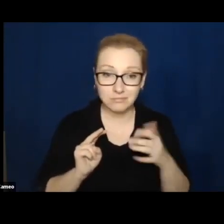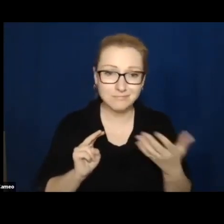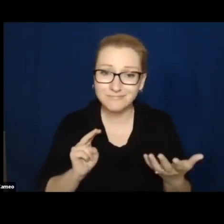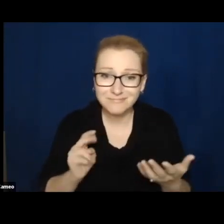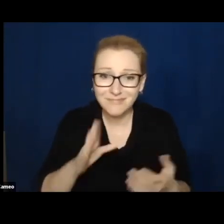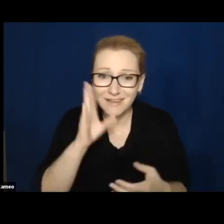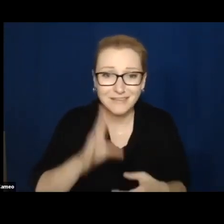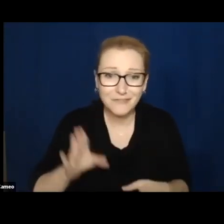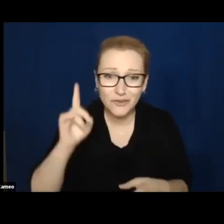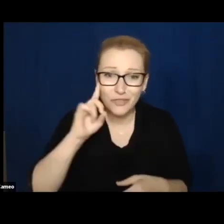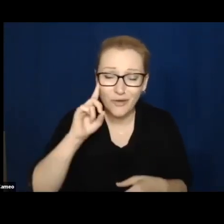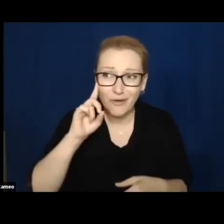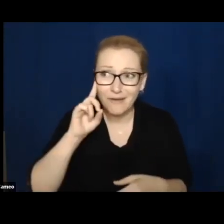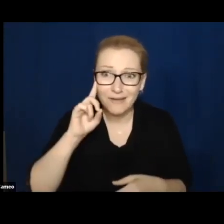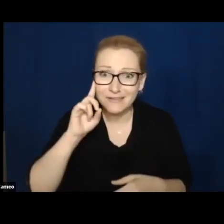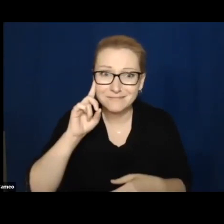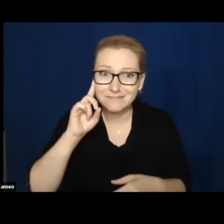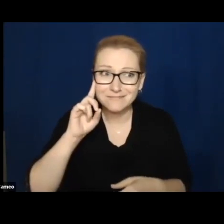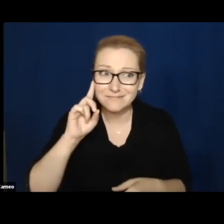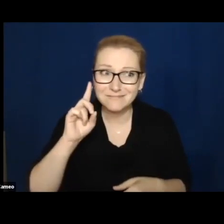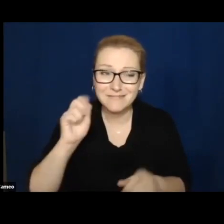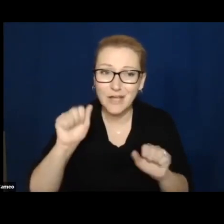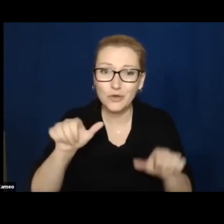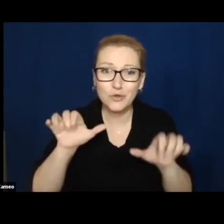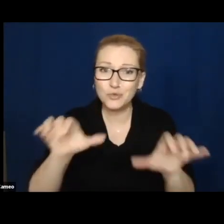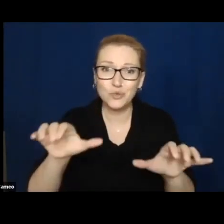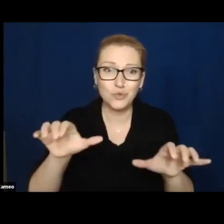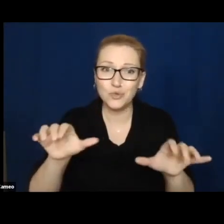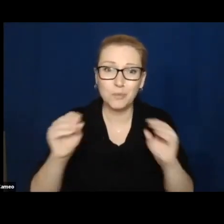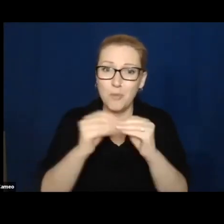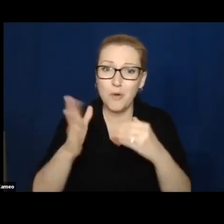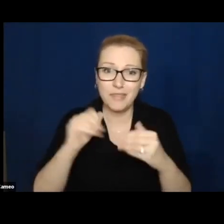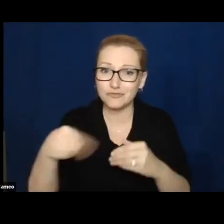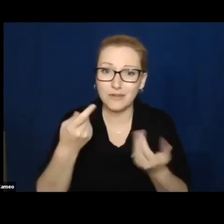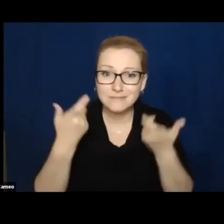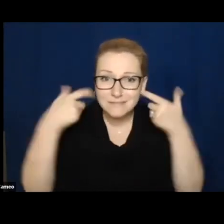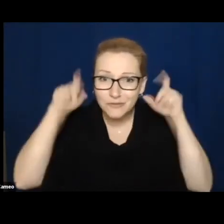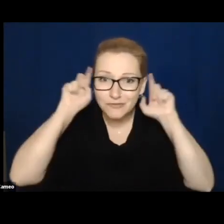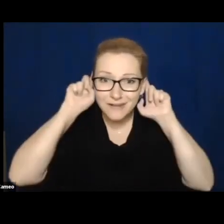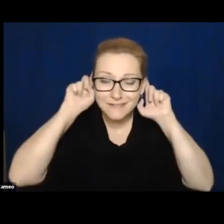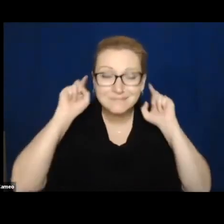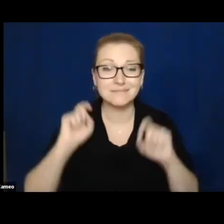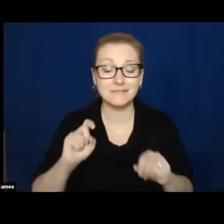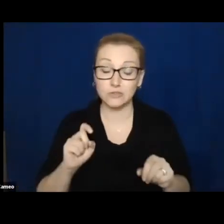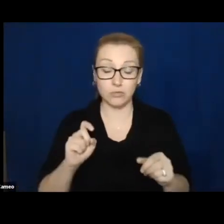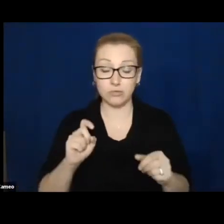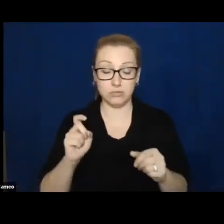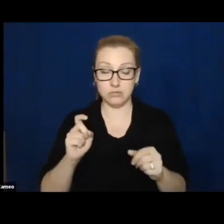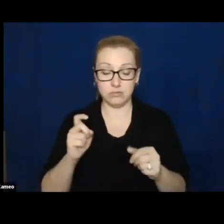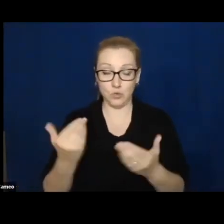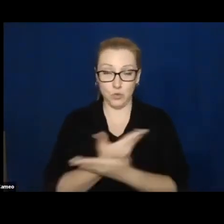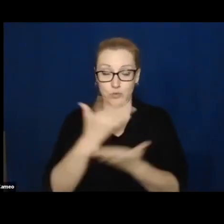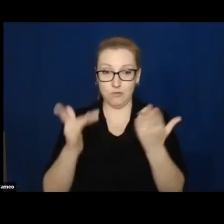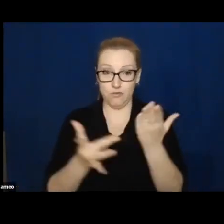never thought that there was something beyond the next hearing aid for me. So this was just news to me, like, oh my